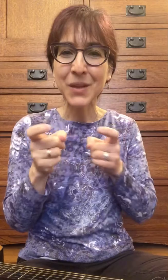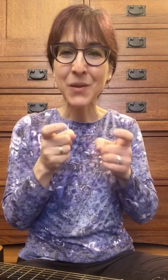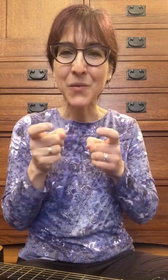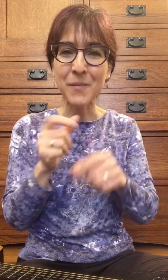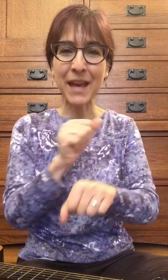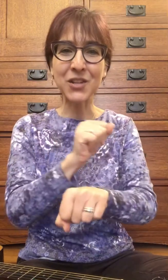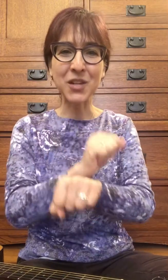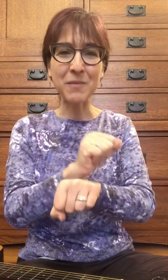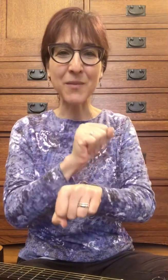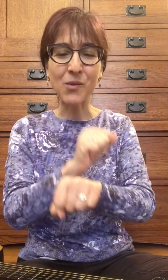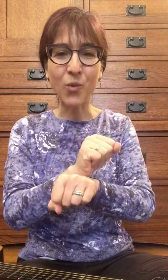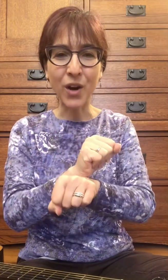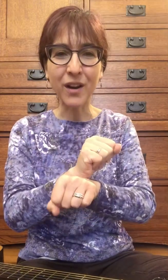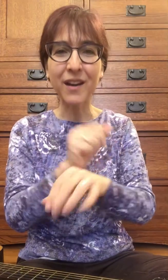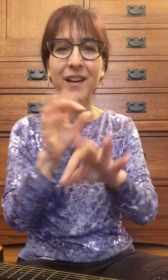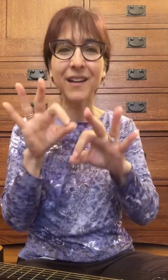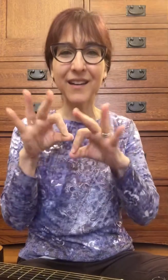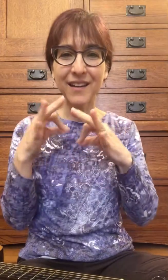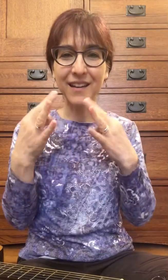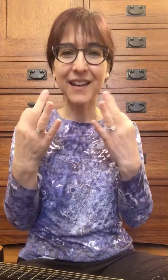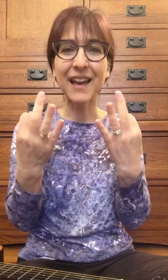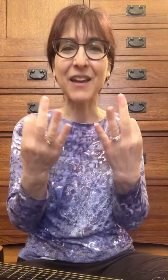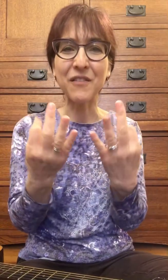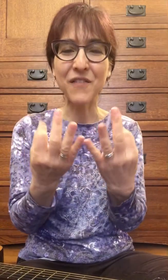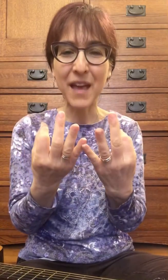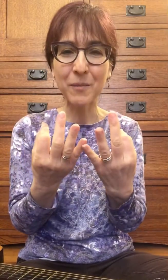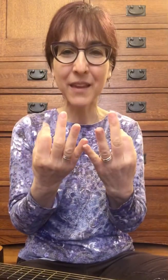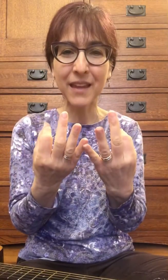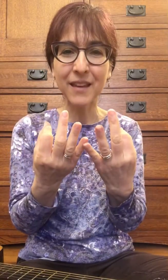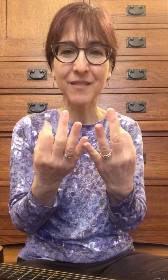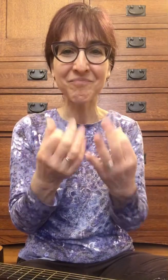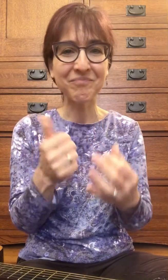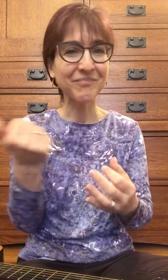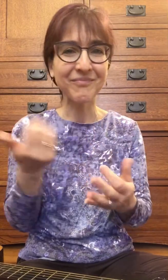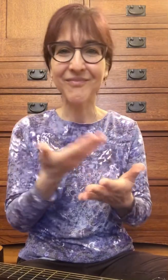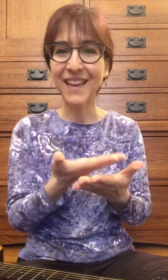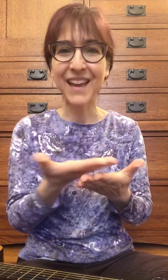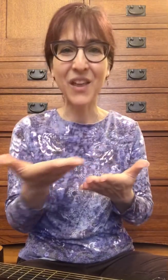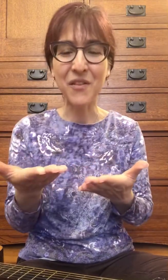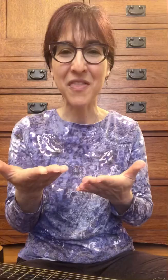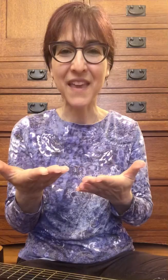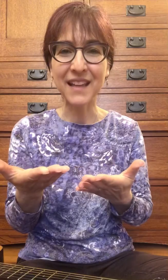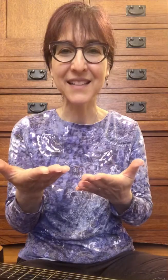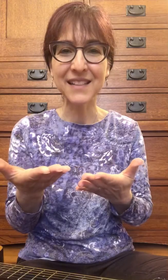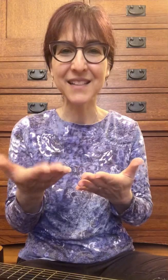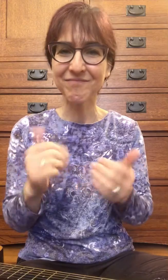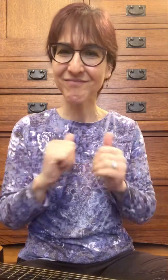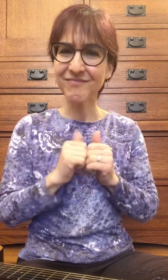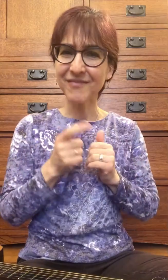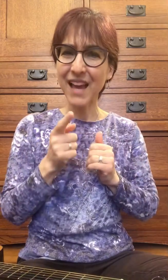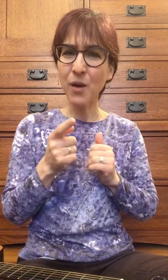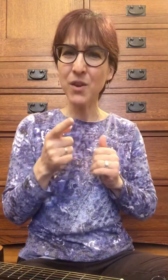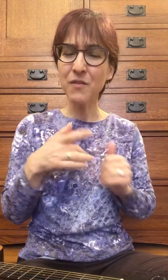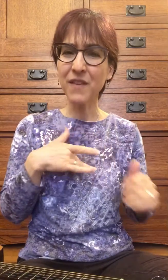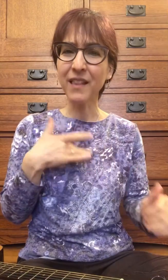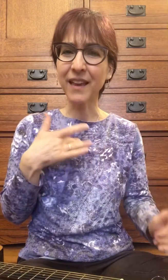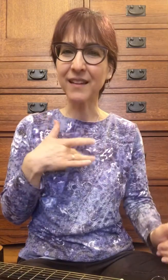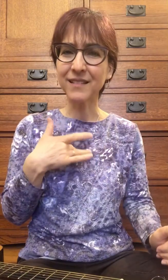We're managing maybe work and family and other things. How are you feeling?